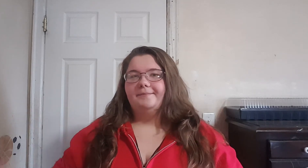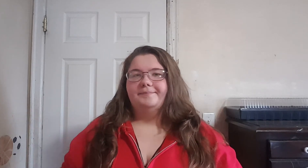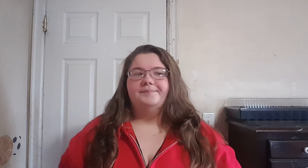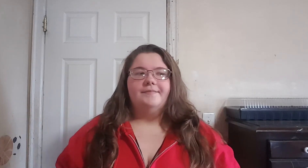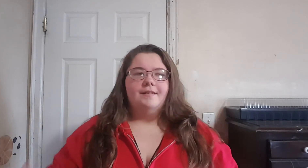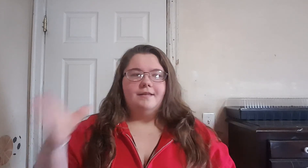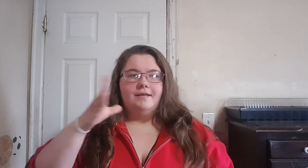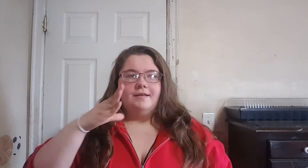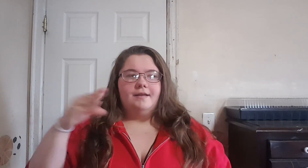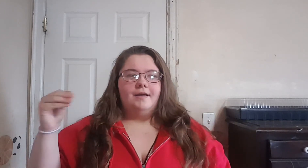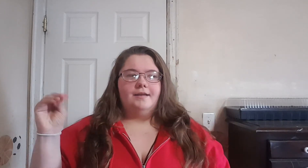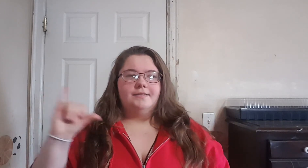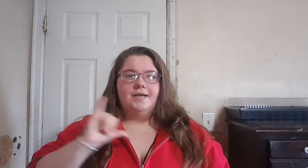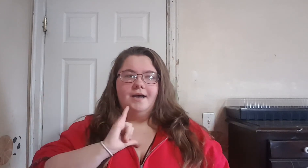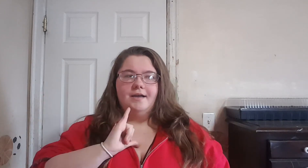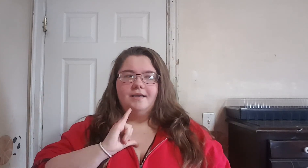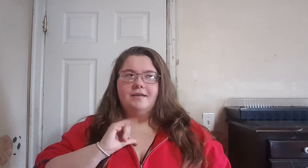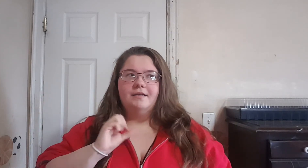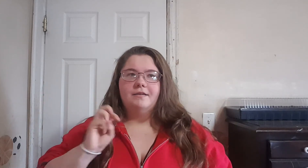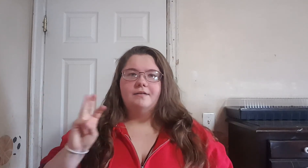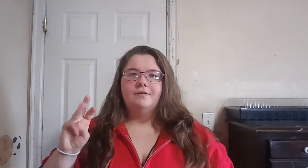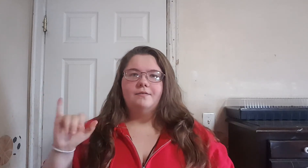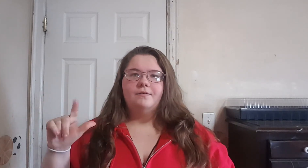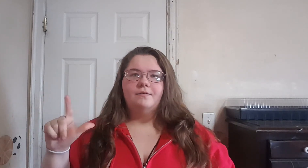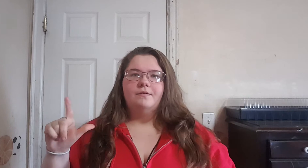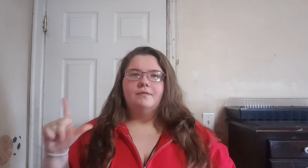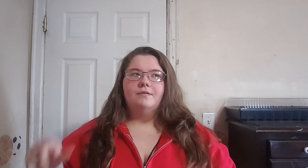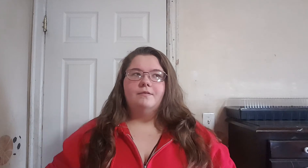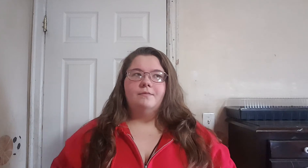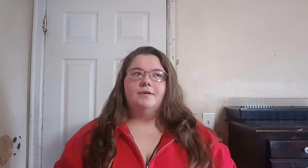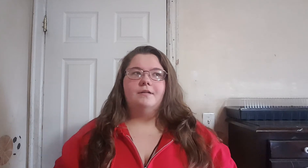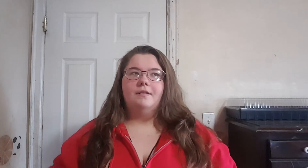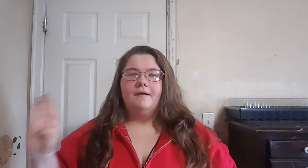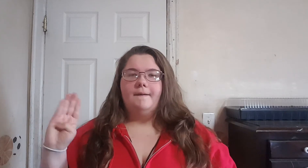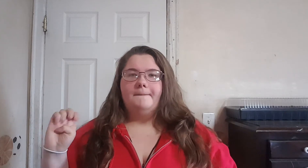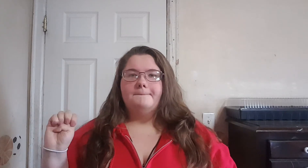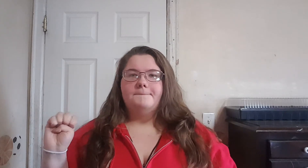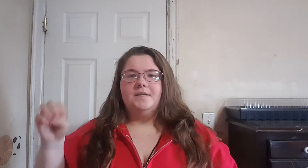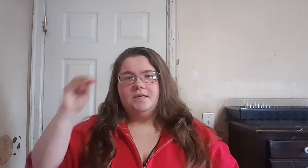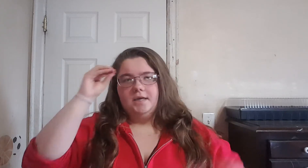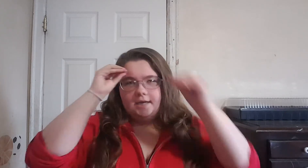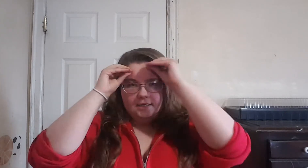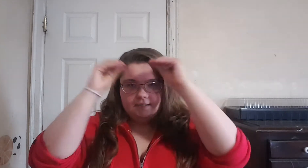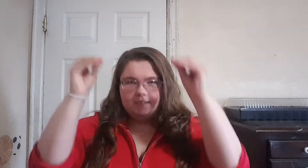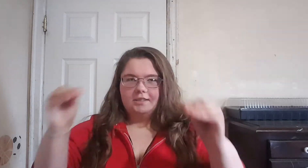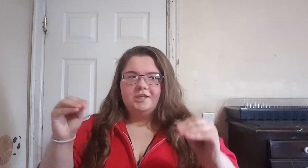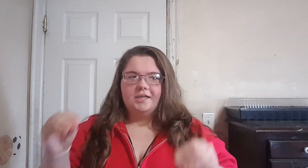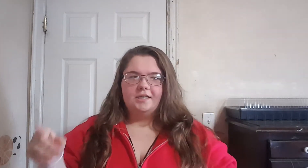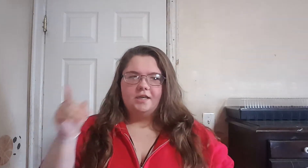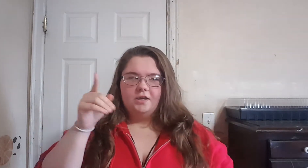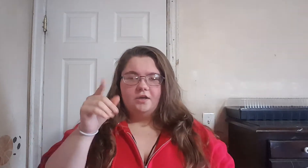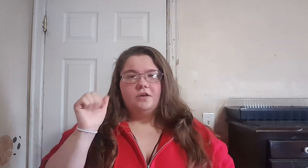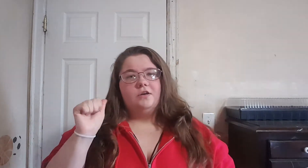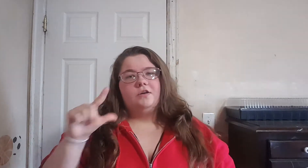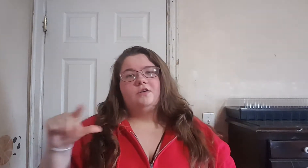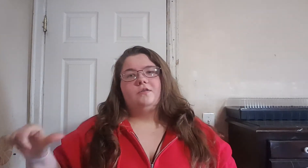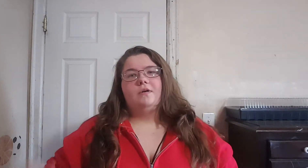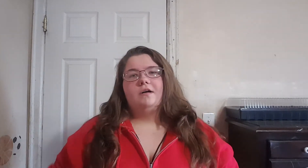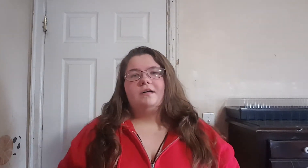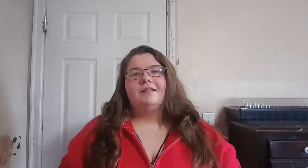and I will be teaching you all